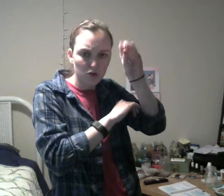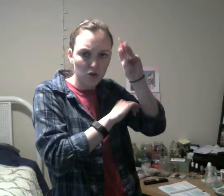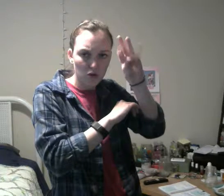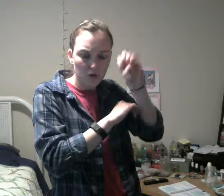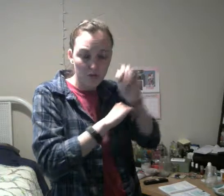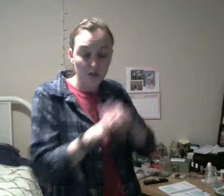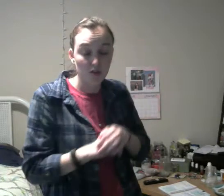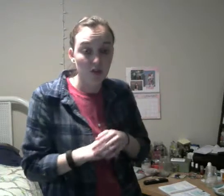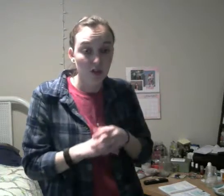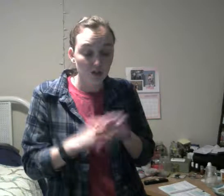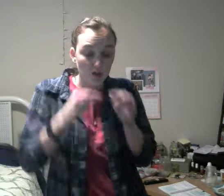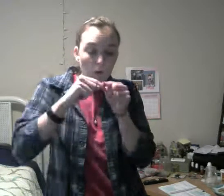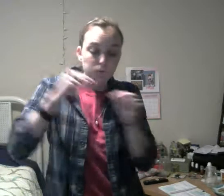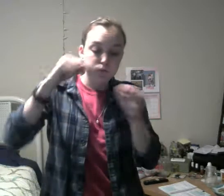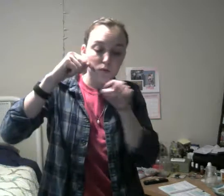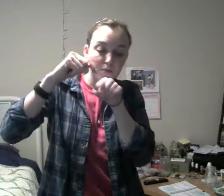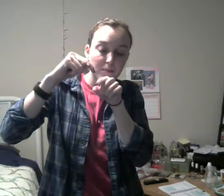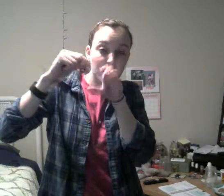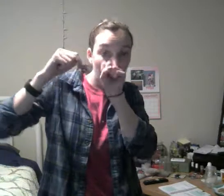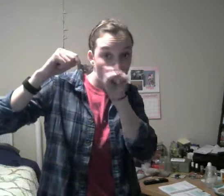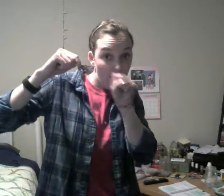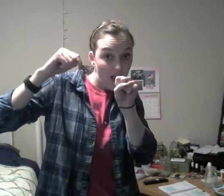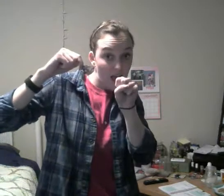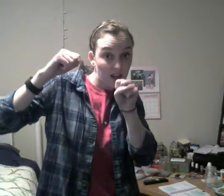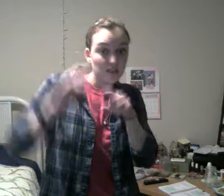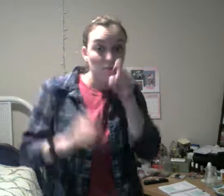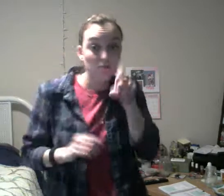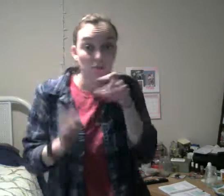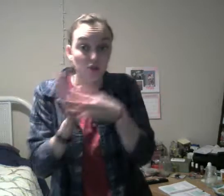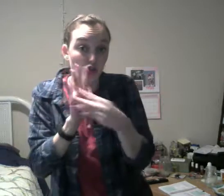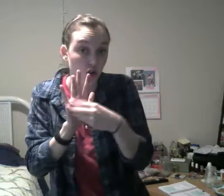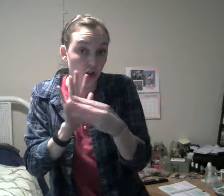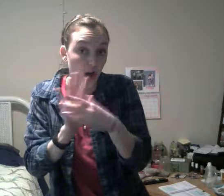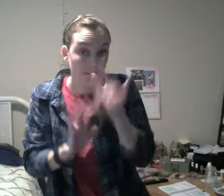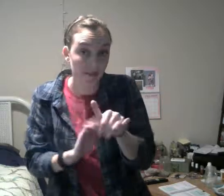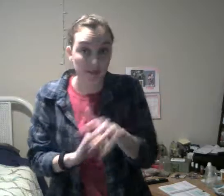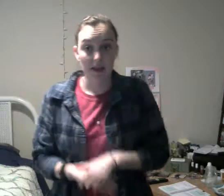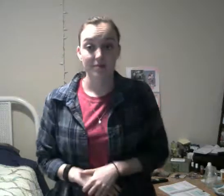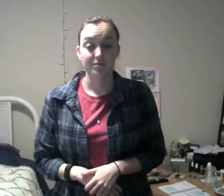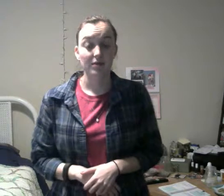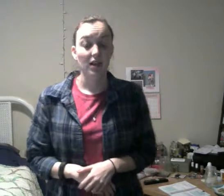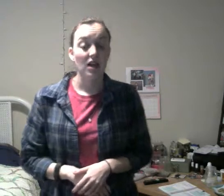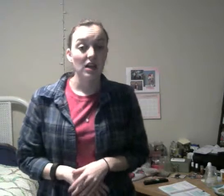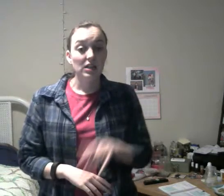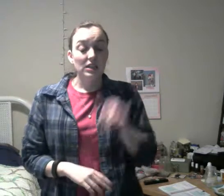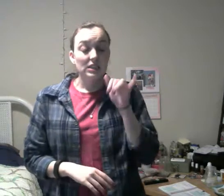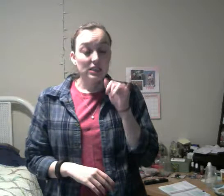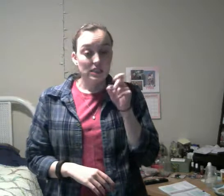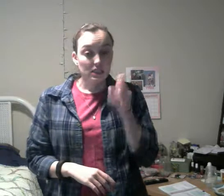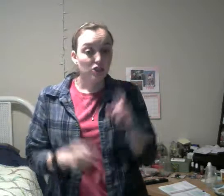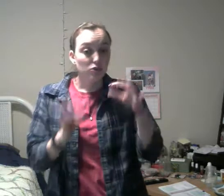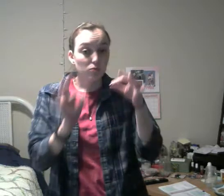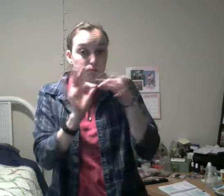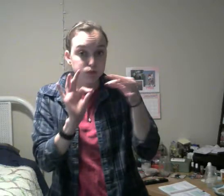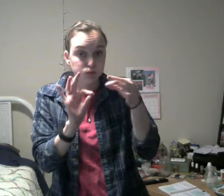that. And so basically through DNA replication, we're going to make an exact copy of that chromosome, and it's eventually going to look like